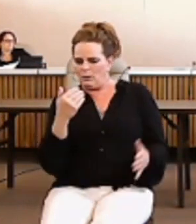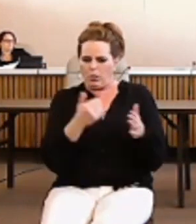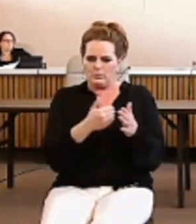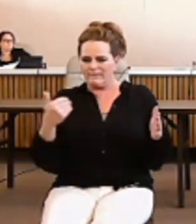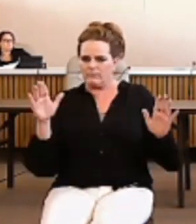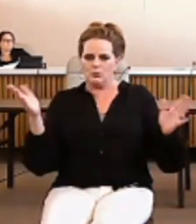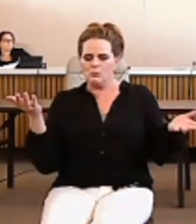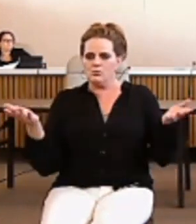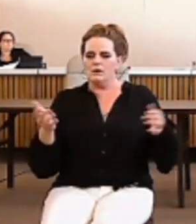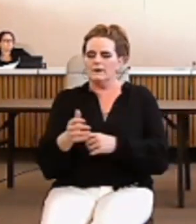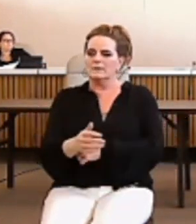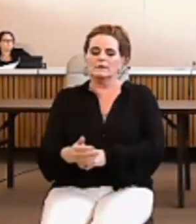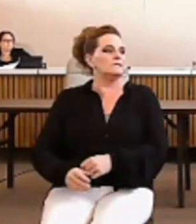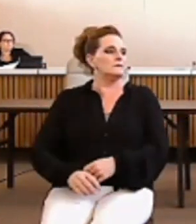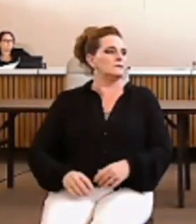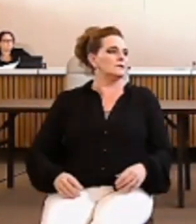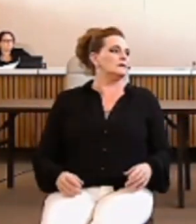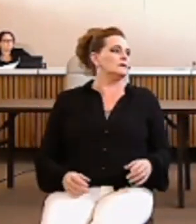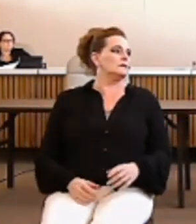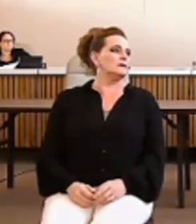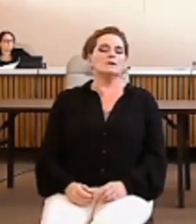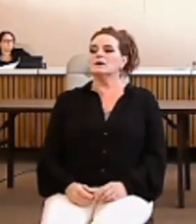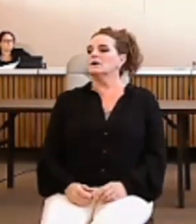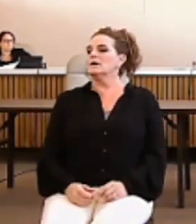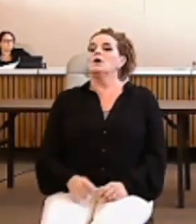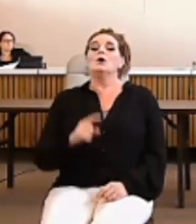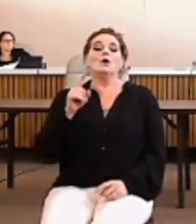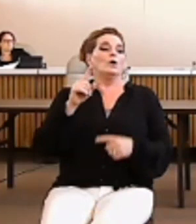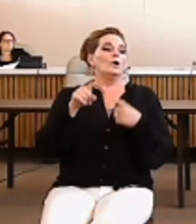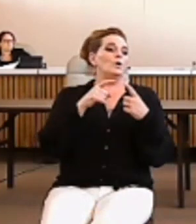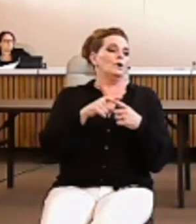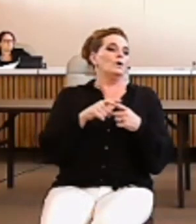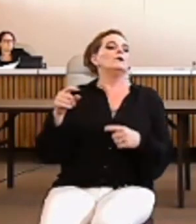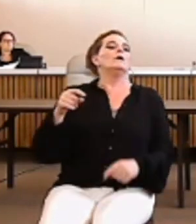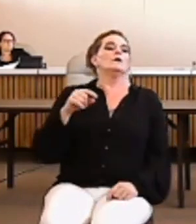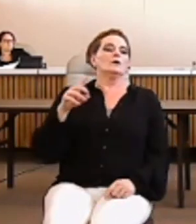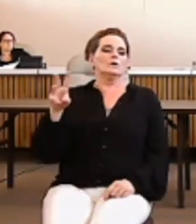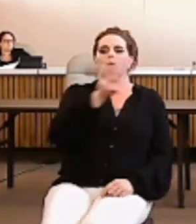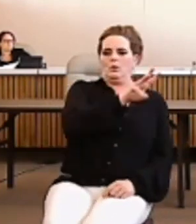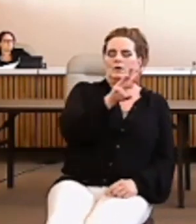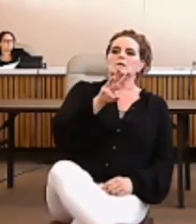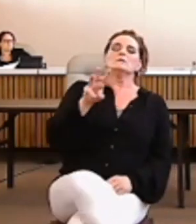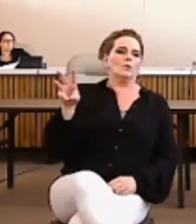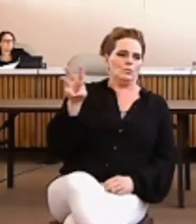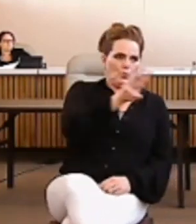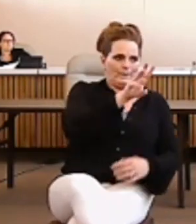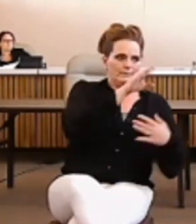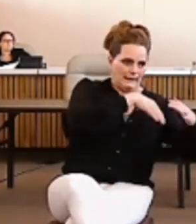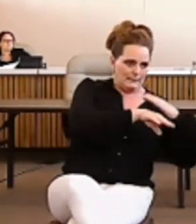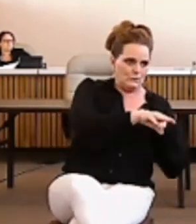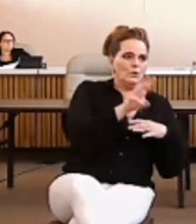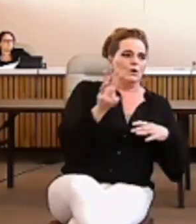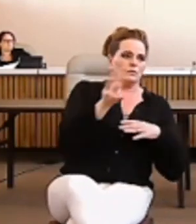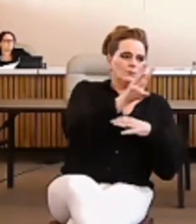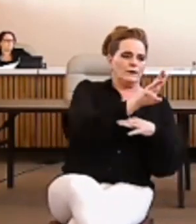So yeah, it's not really showing in here, but as it comes in, it actually, this is what it looks like now. Do